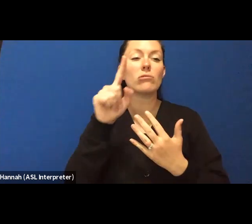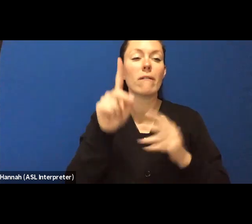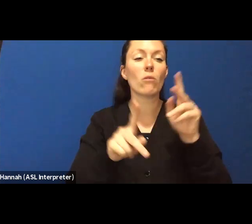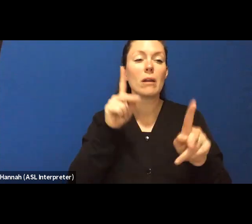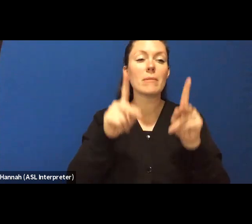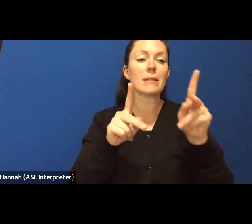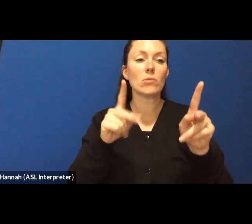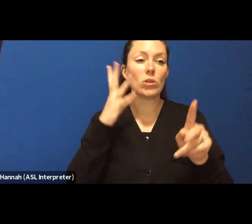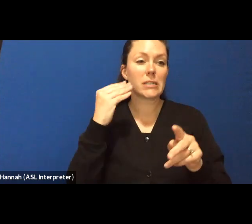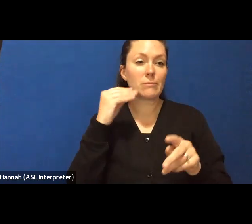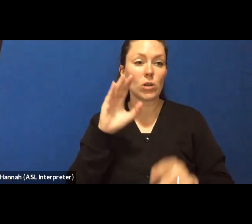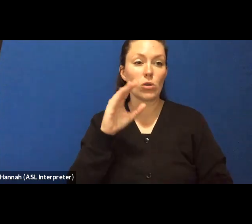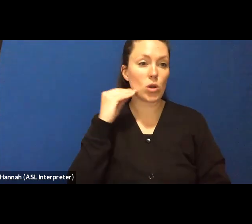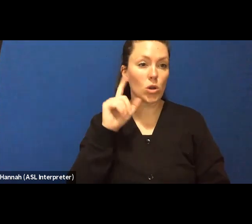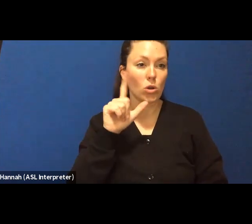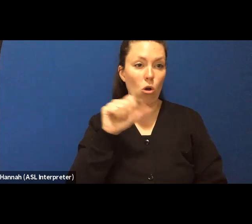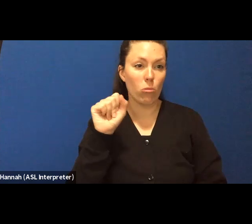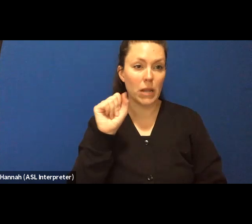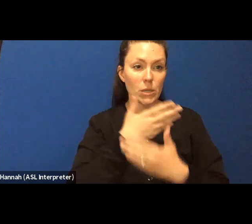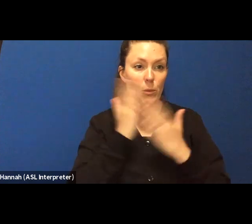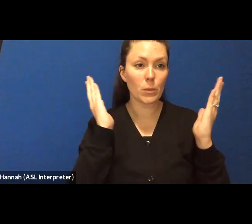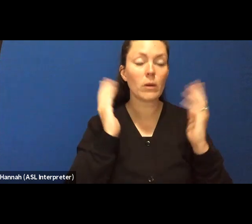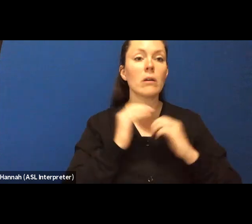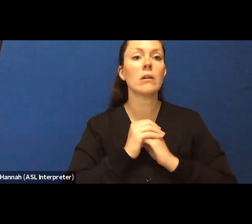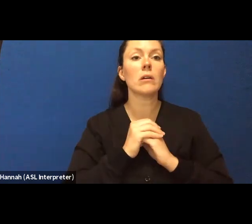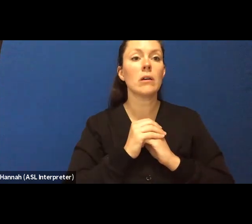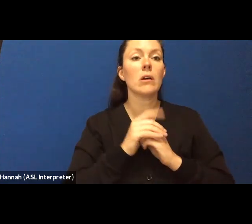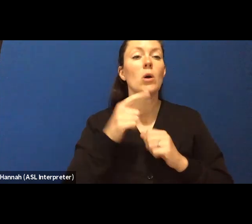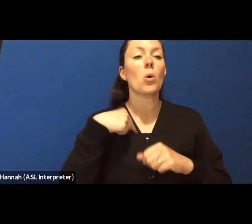homelessness, we were able to put together